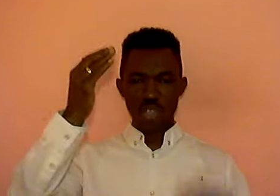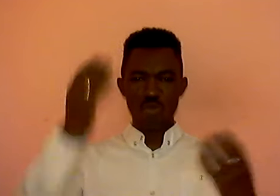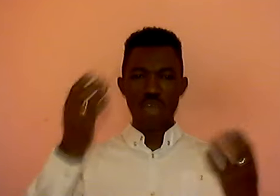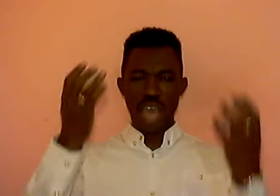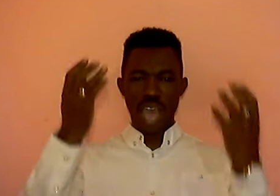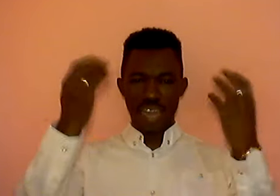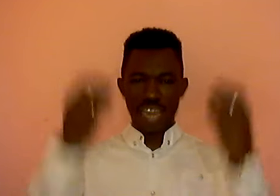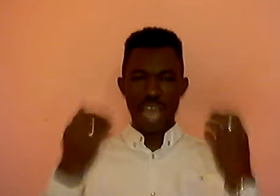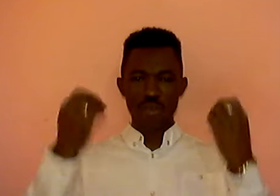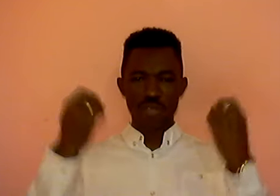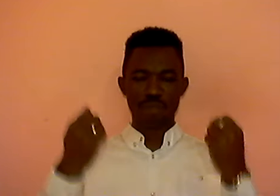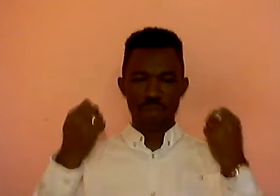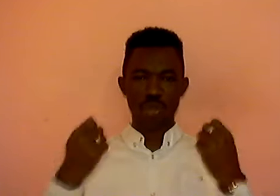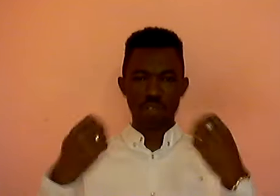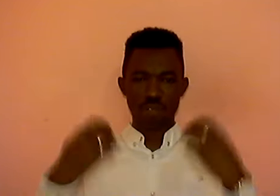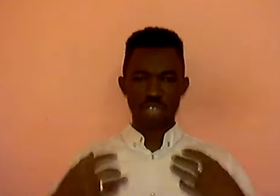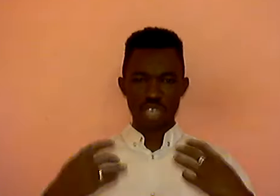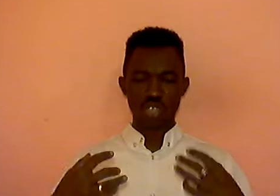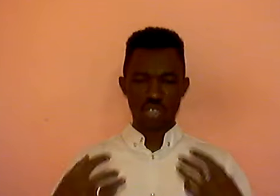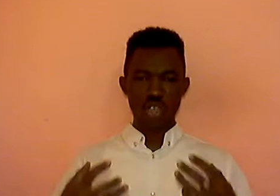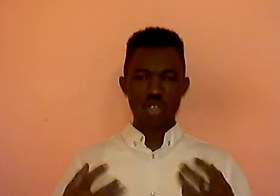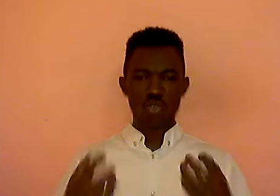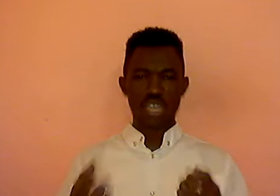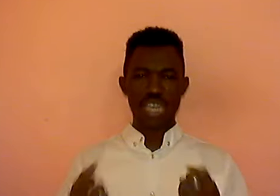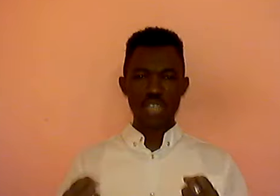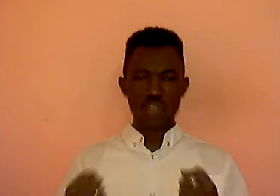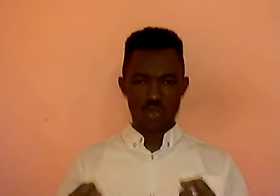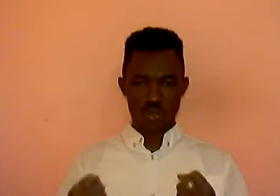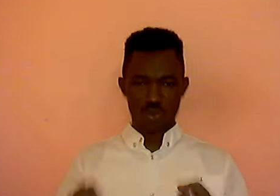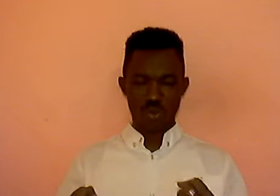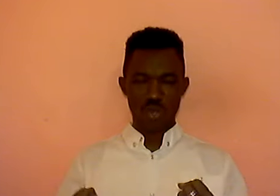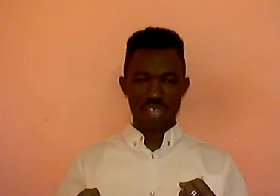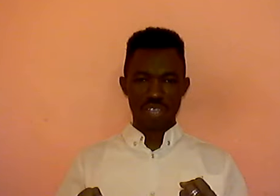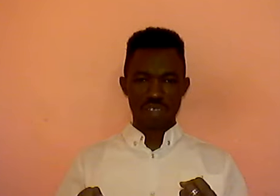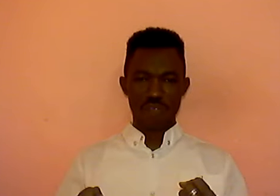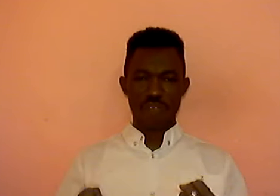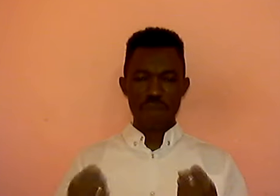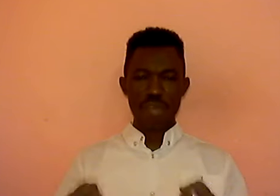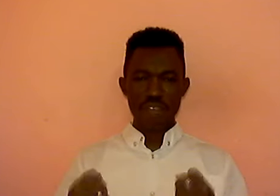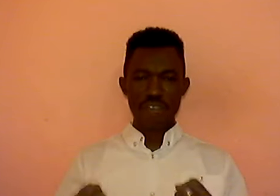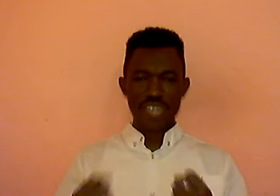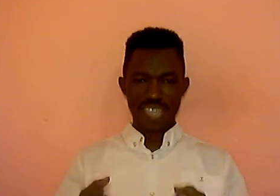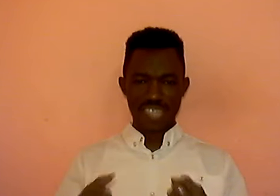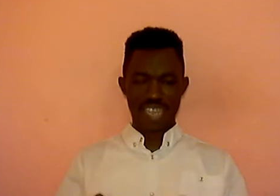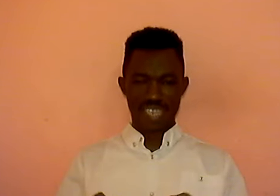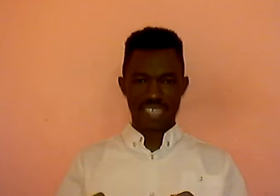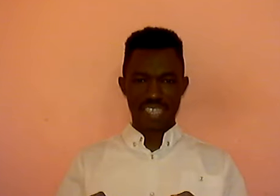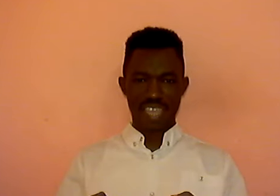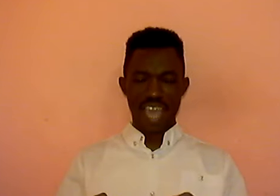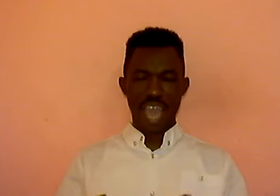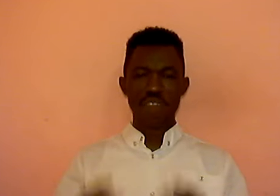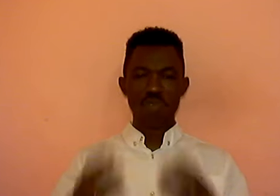as you allow the blood of Jesus to cleanse you from every dirtiness, and you